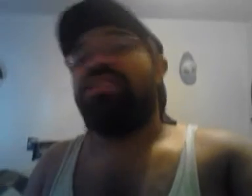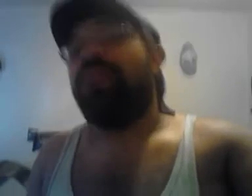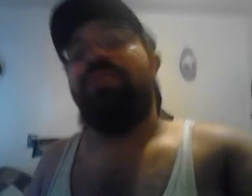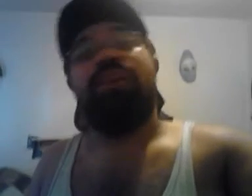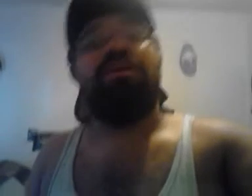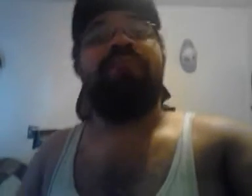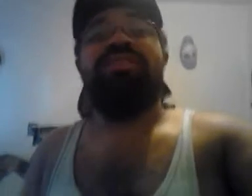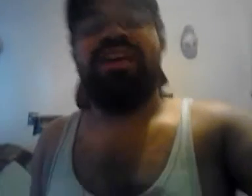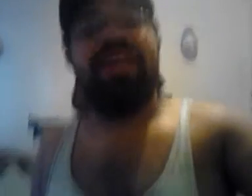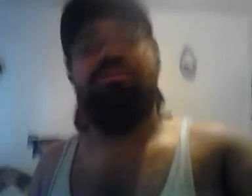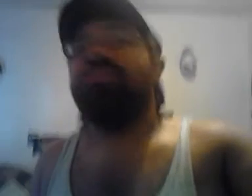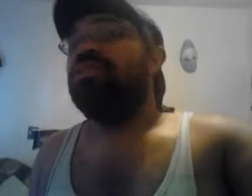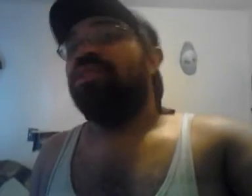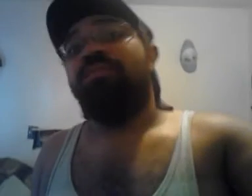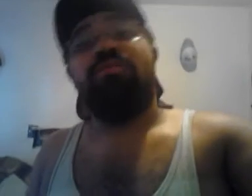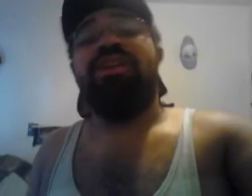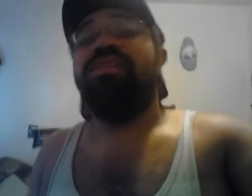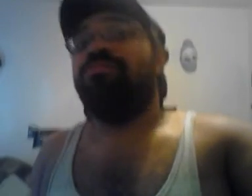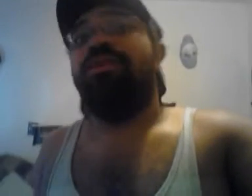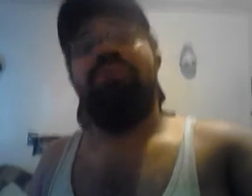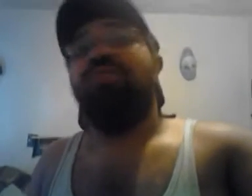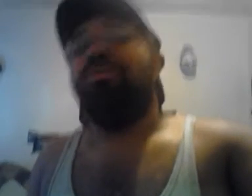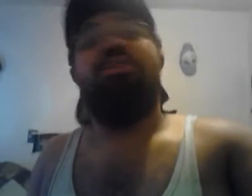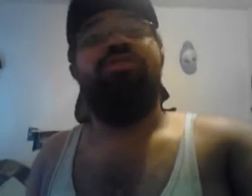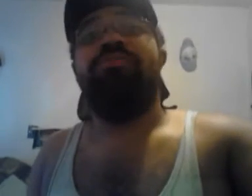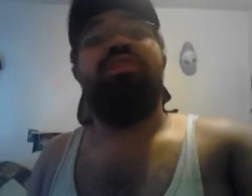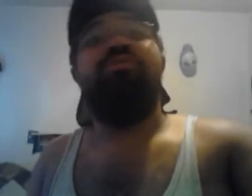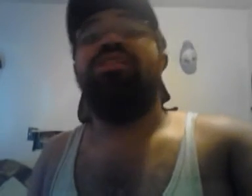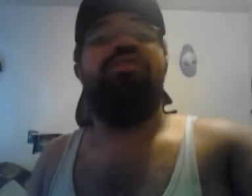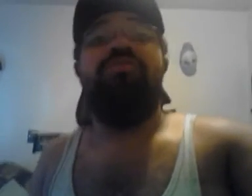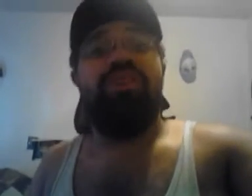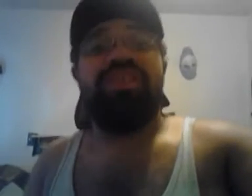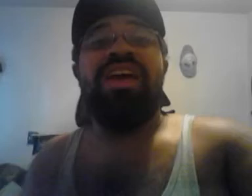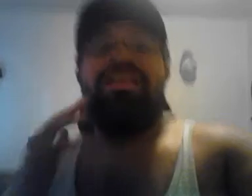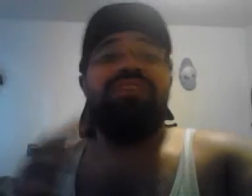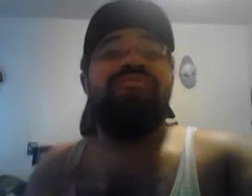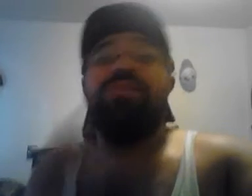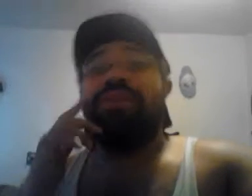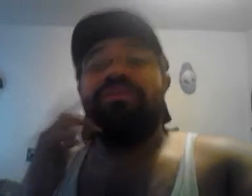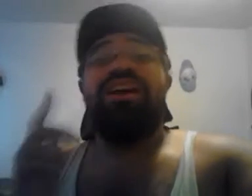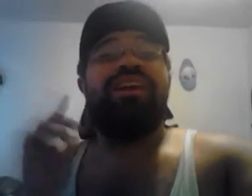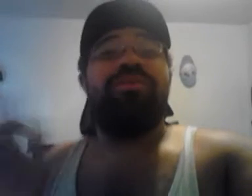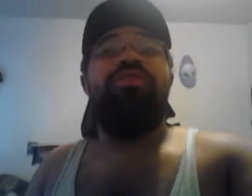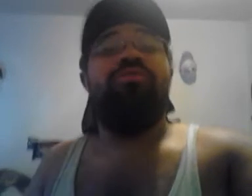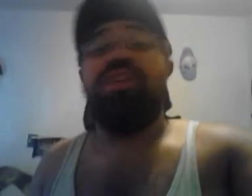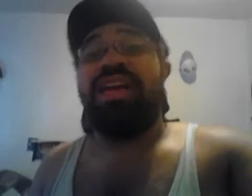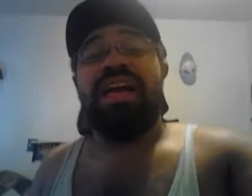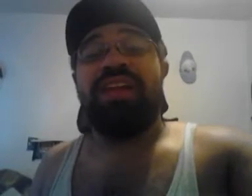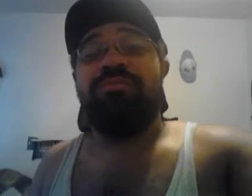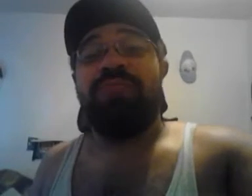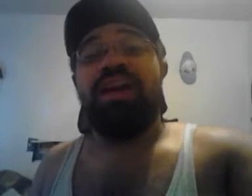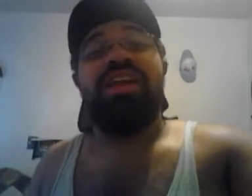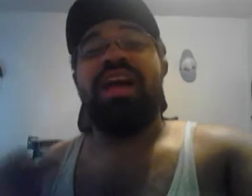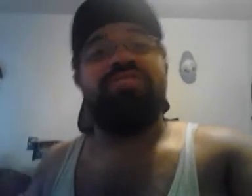helping our mom and dad, and my brother, and me and my only brother, we the only one. Sometimes I feel like I'm the only one. I ain't got no